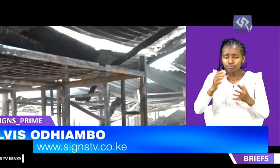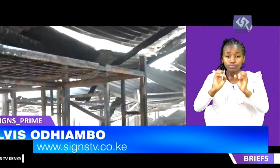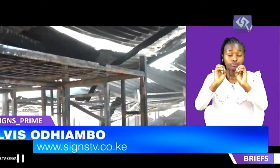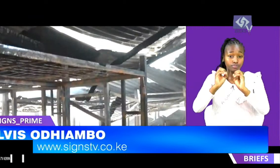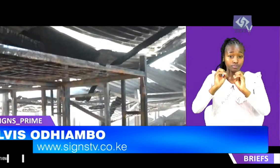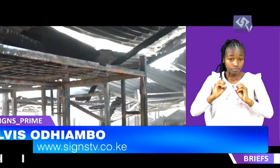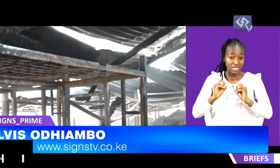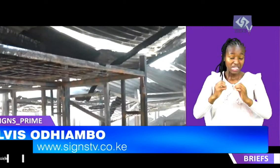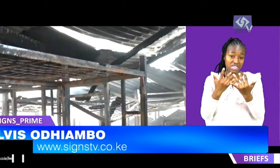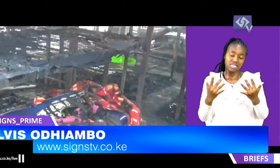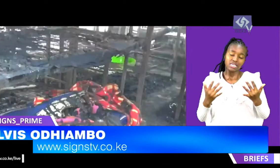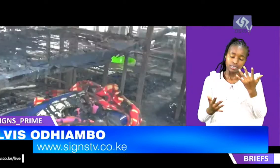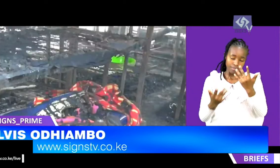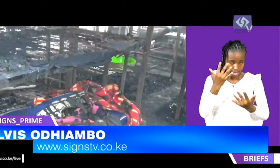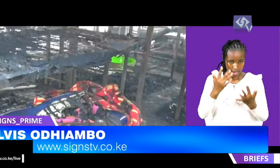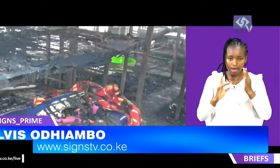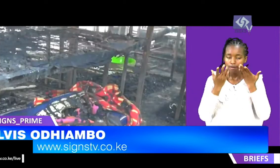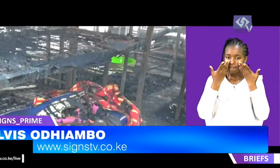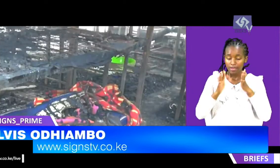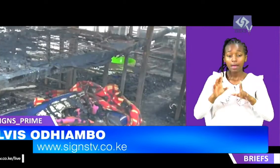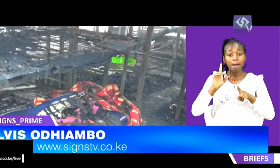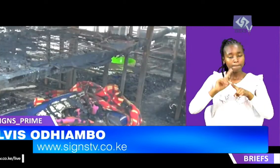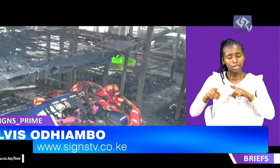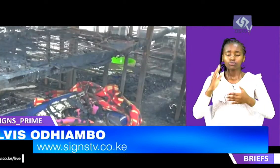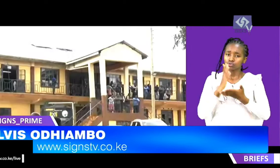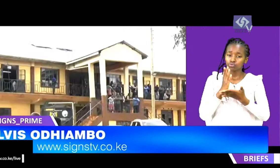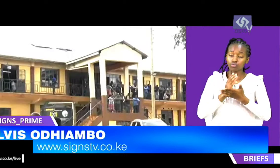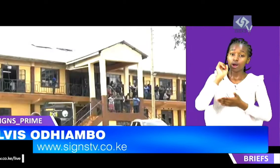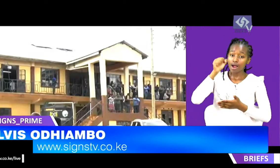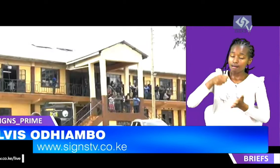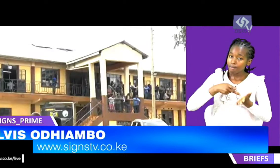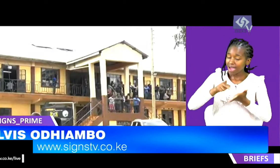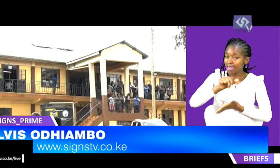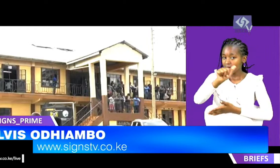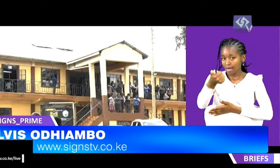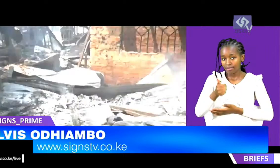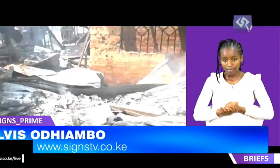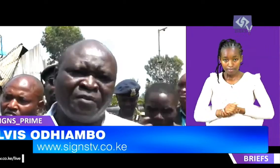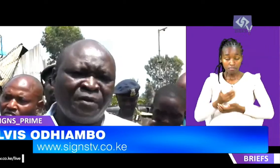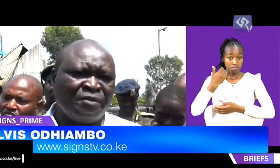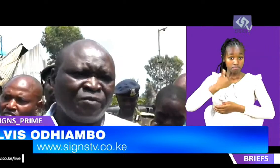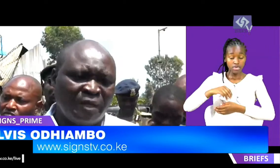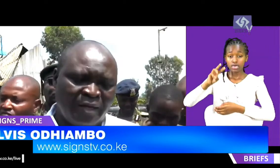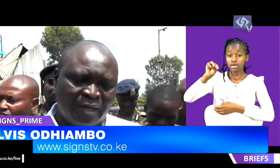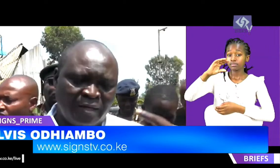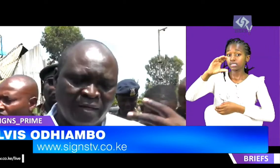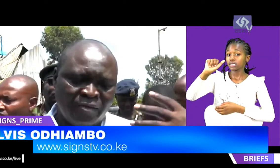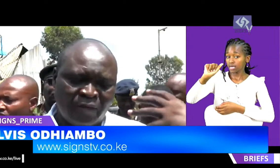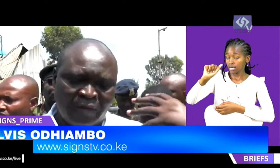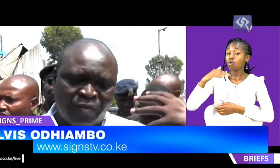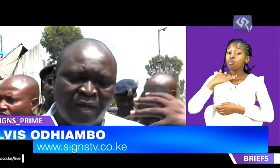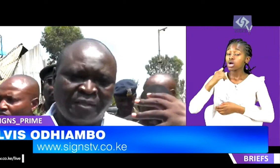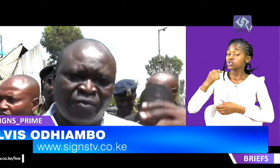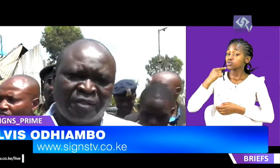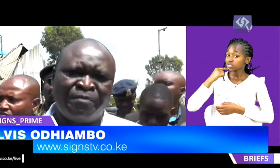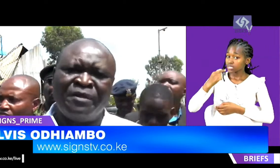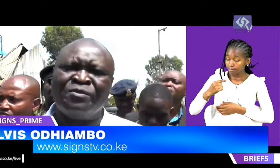mali Mungu ataleta ingine. Sasa mimi kama MCA kitu na advocate tutaenda kukaa kwa assembly